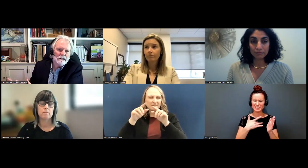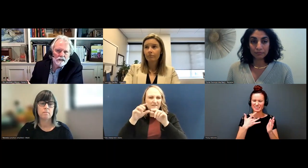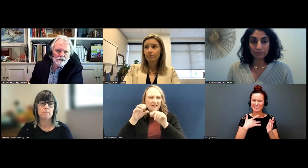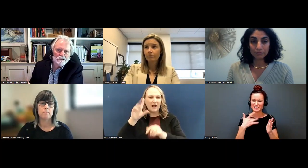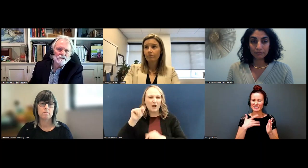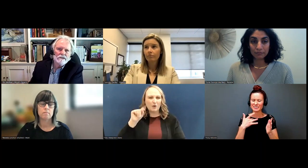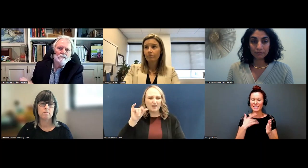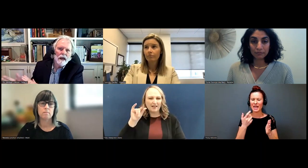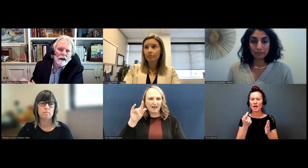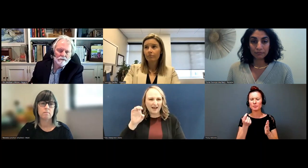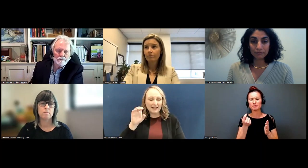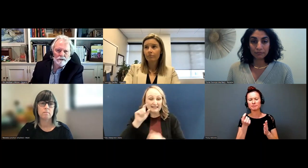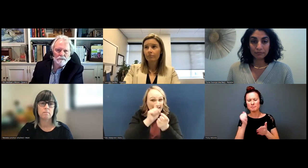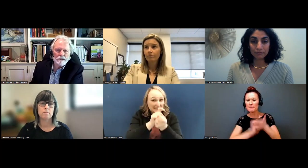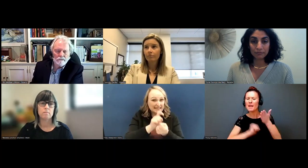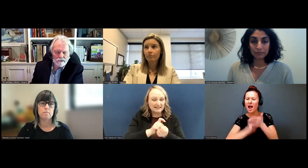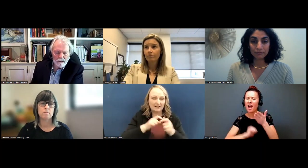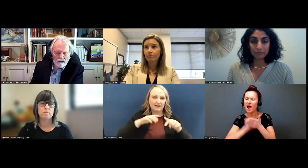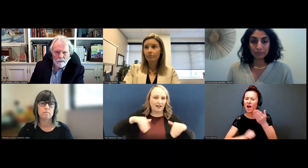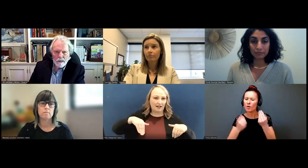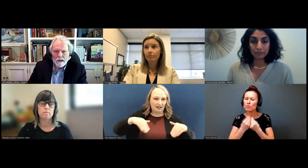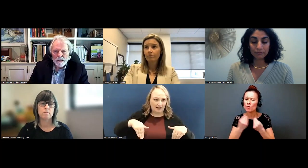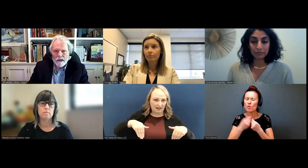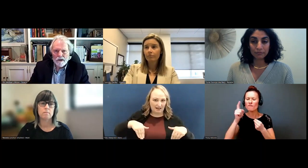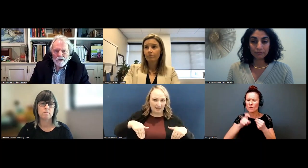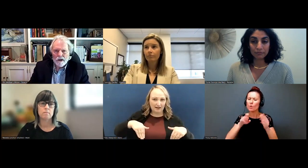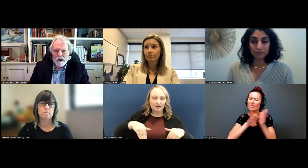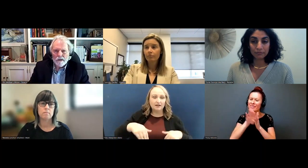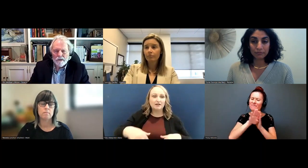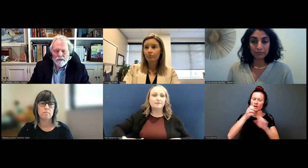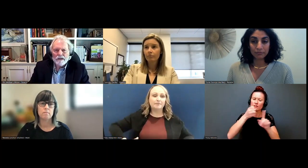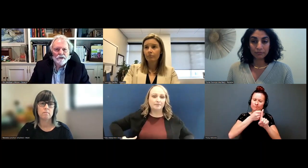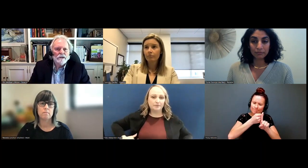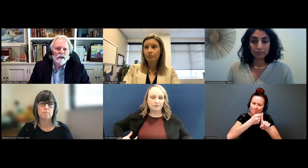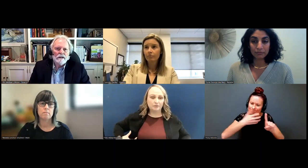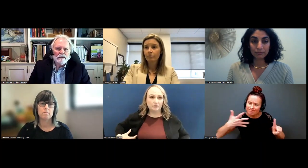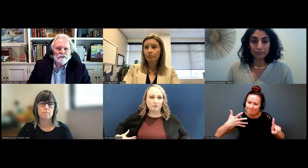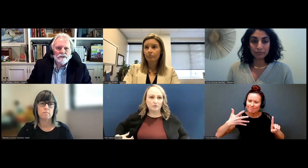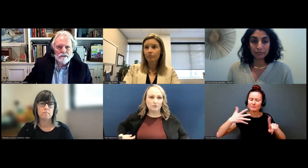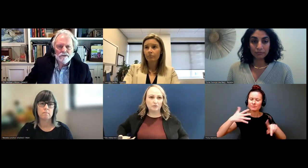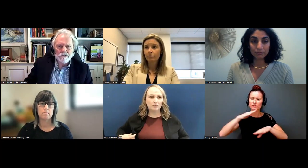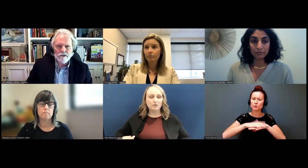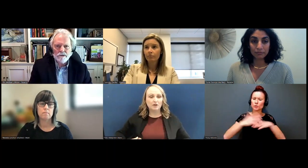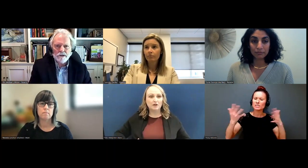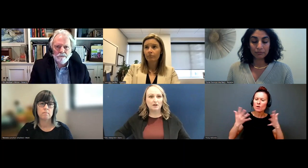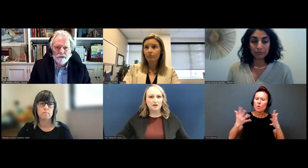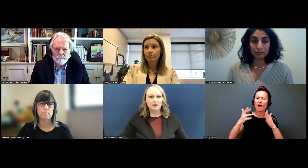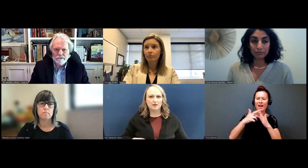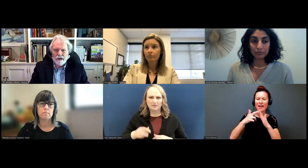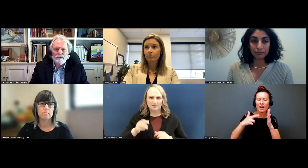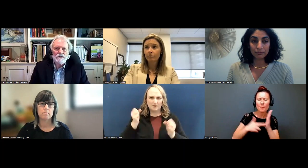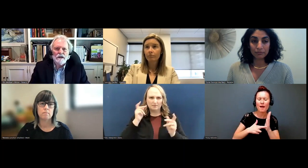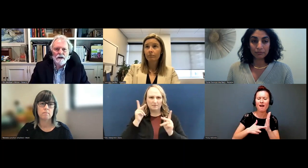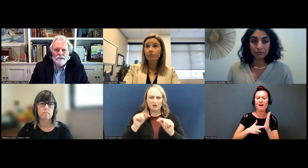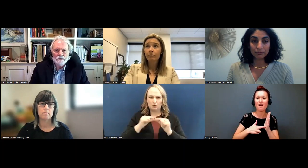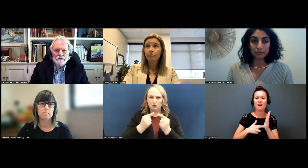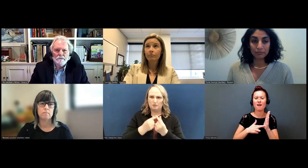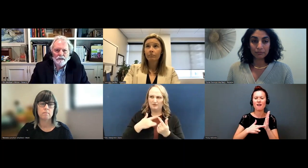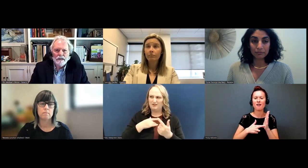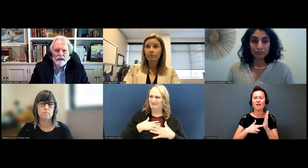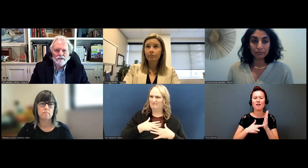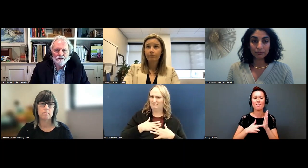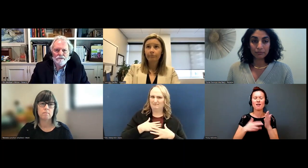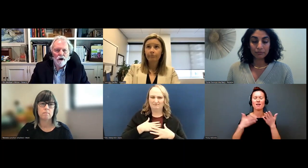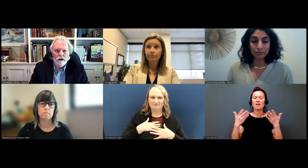in regulations after the bill becomes law. That triggered a lot of concerns for groups that appeared before the House of Commons